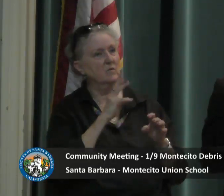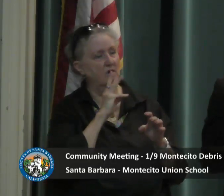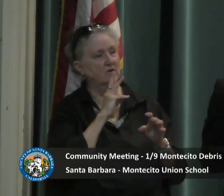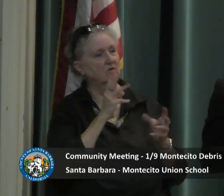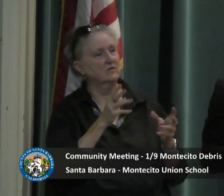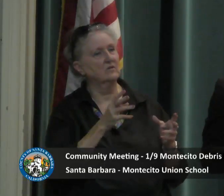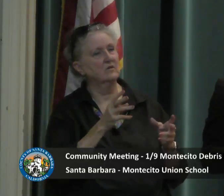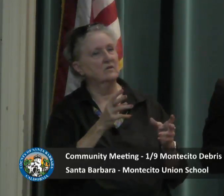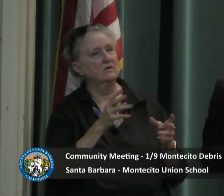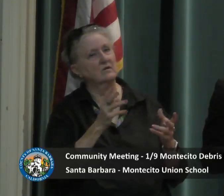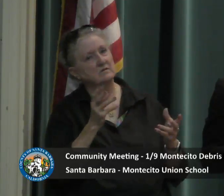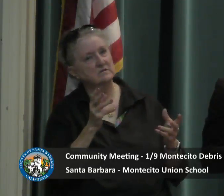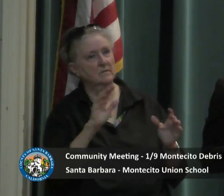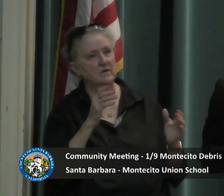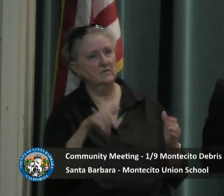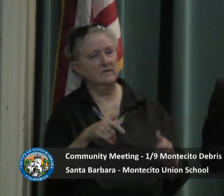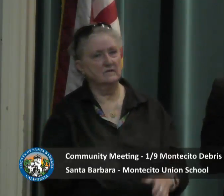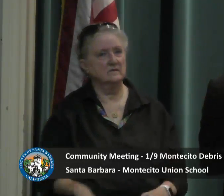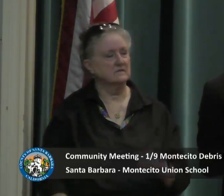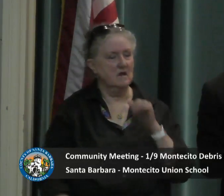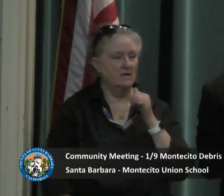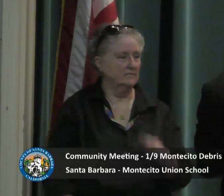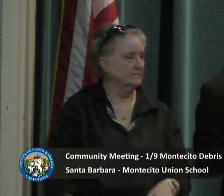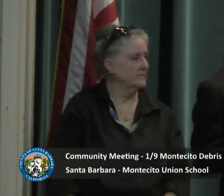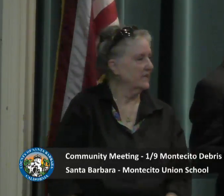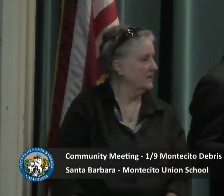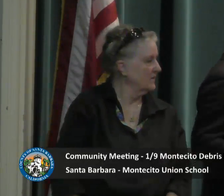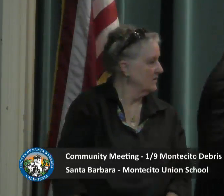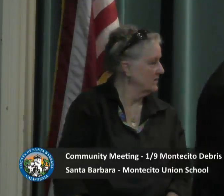water compared to this.